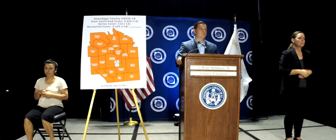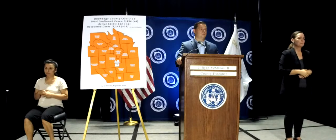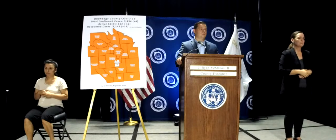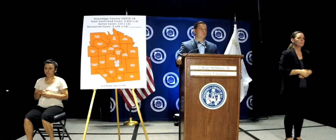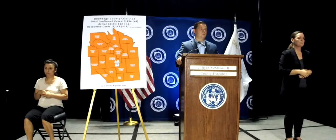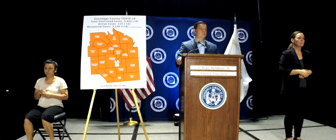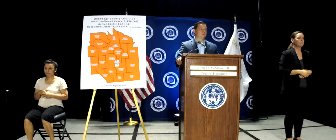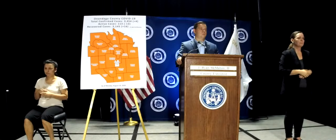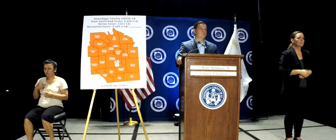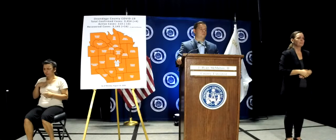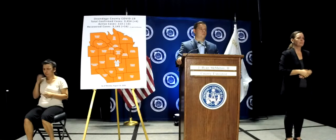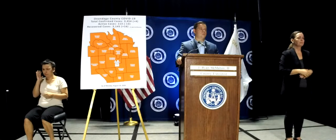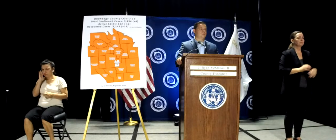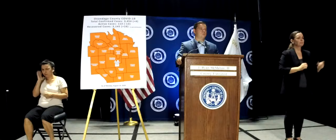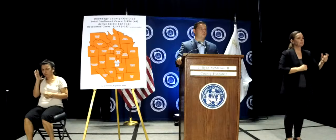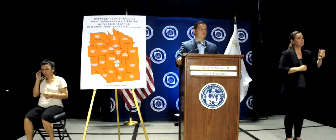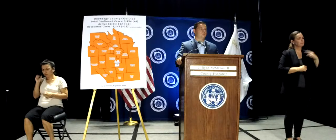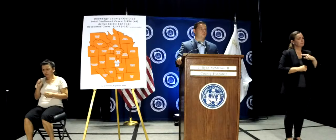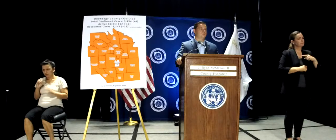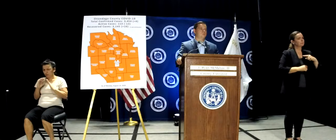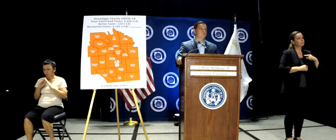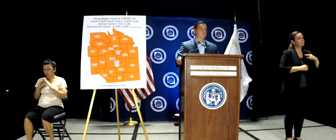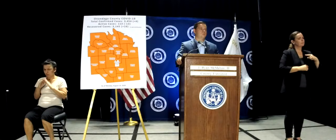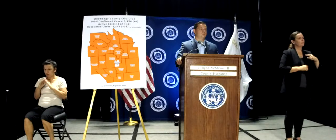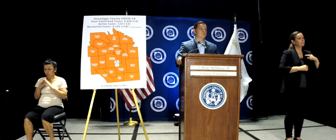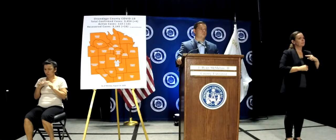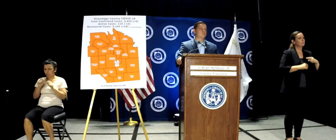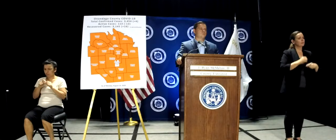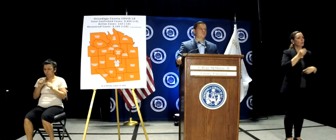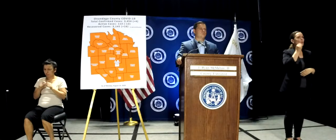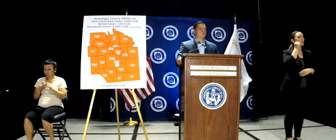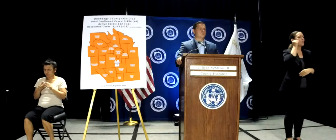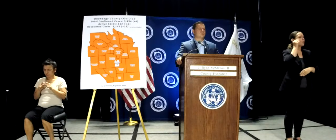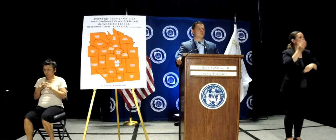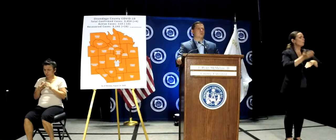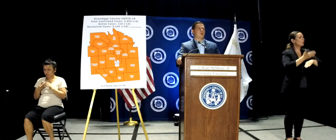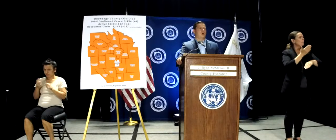Onondaga County residents impacted by COVID?